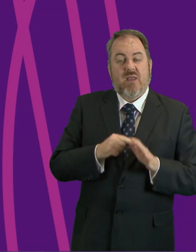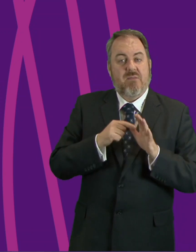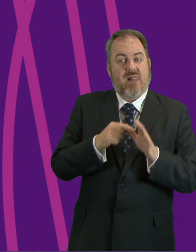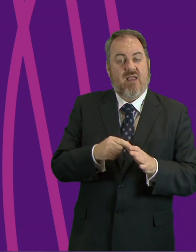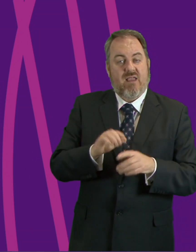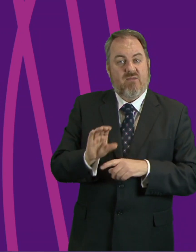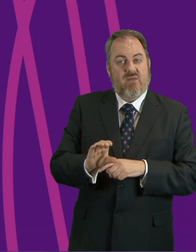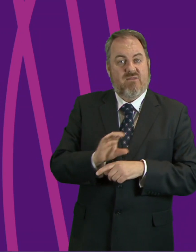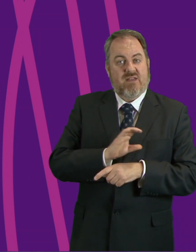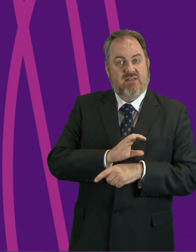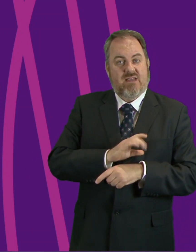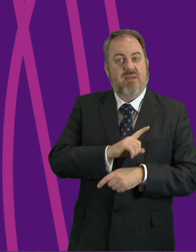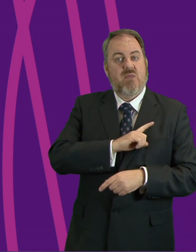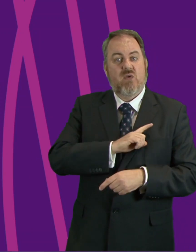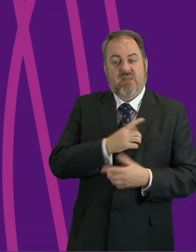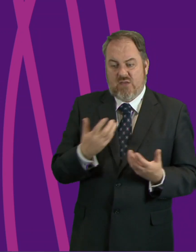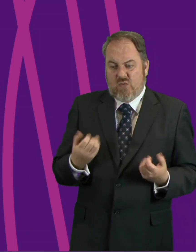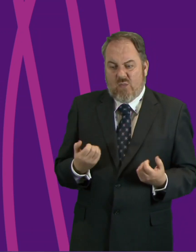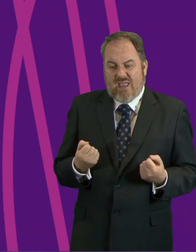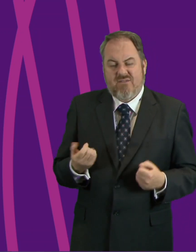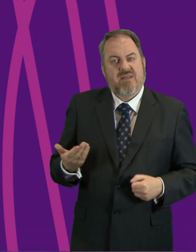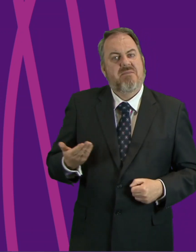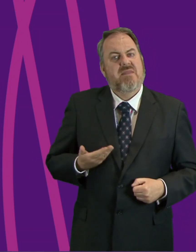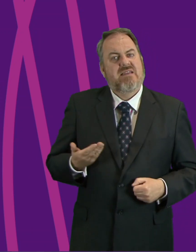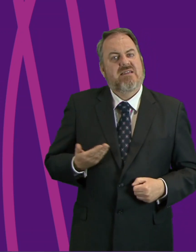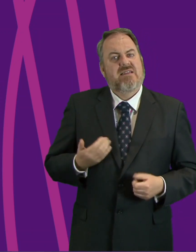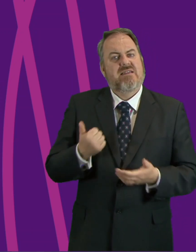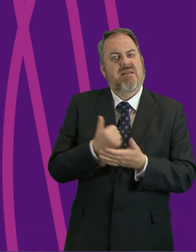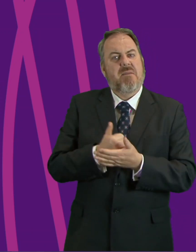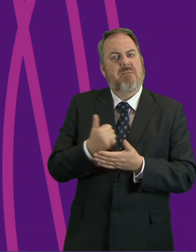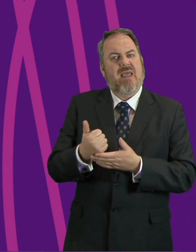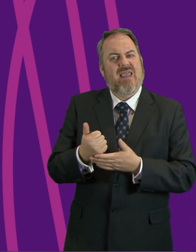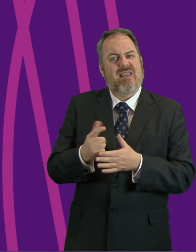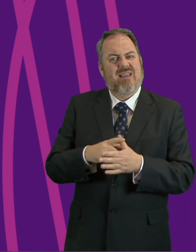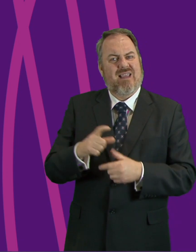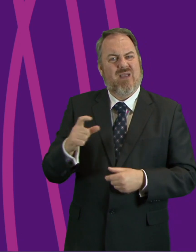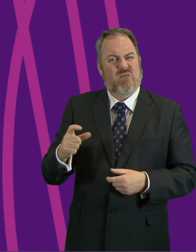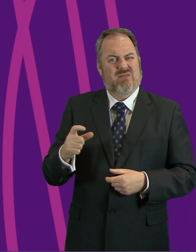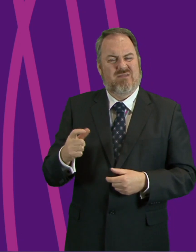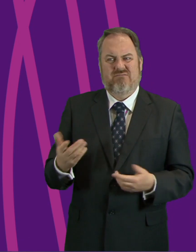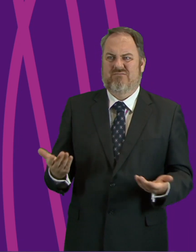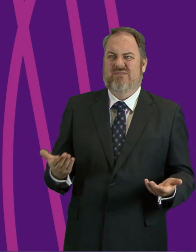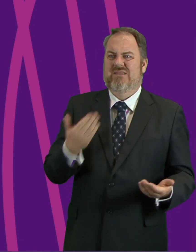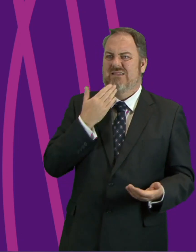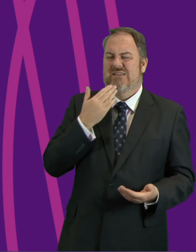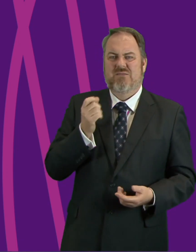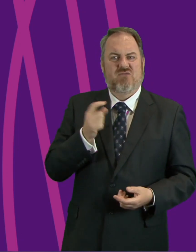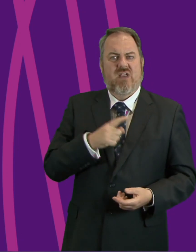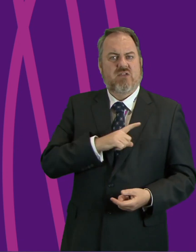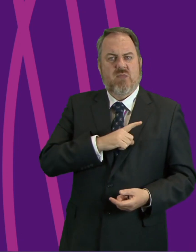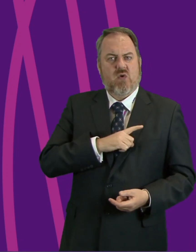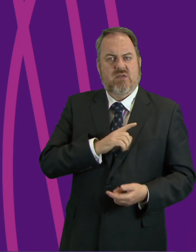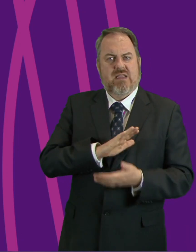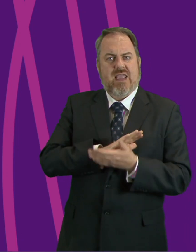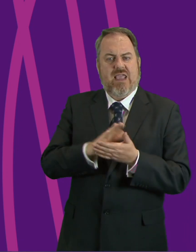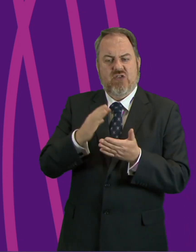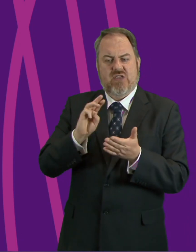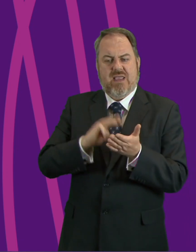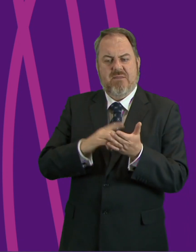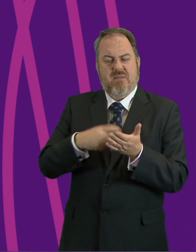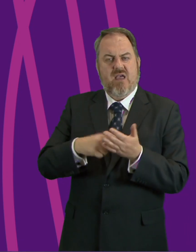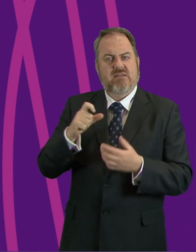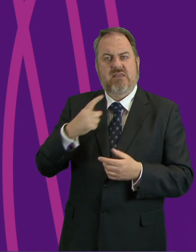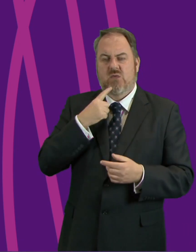of having a business bank account, which incidentally has never been a requirement of HMRC to prove a